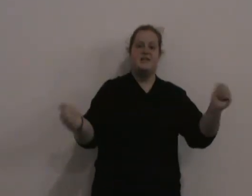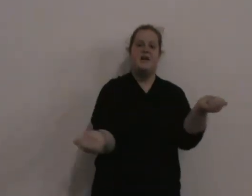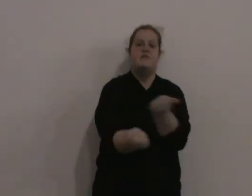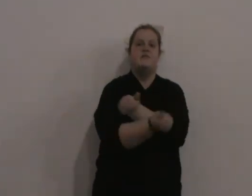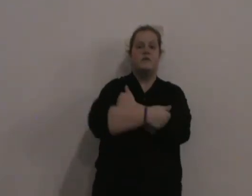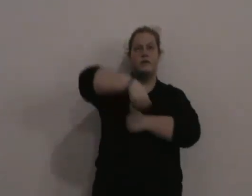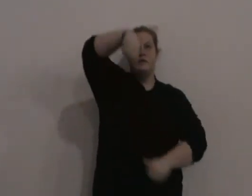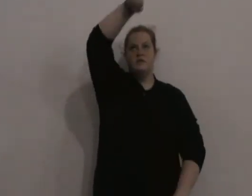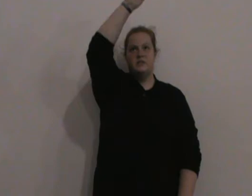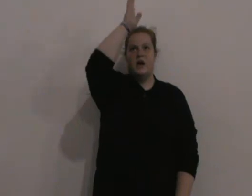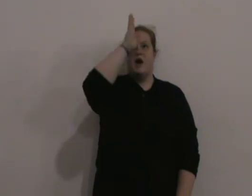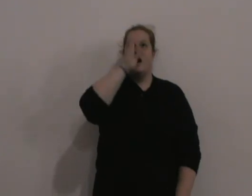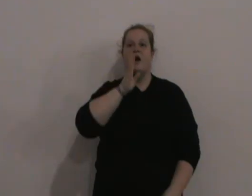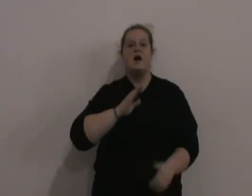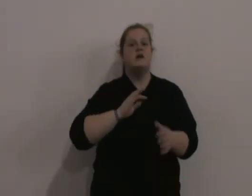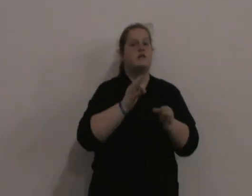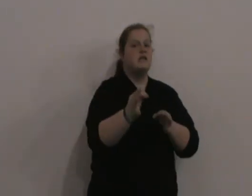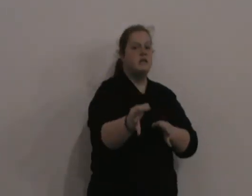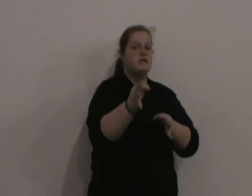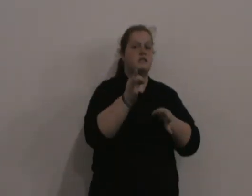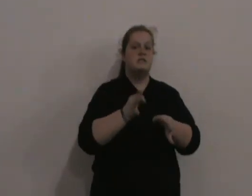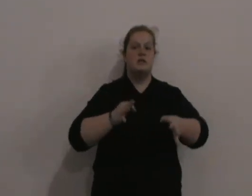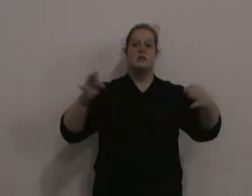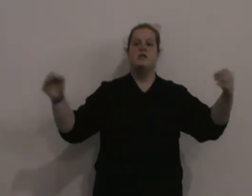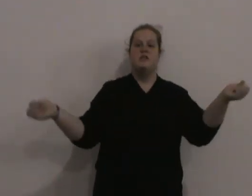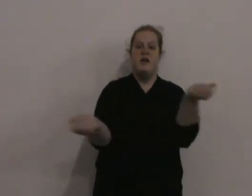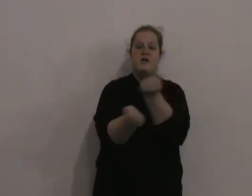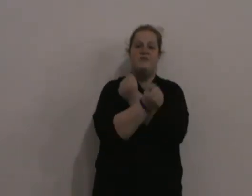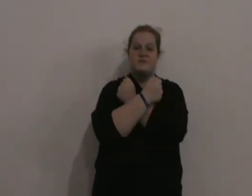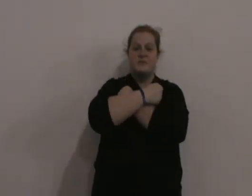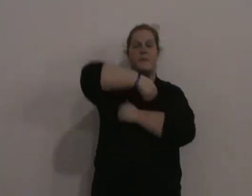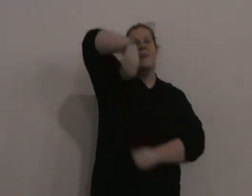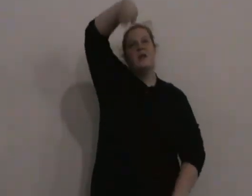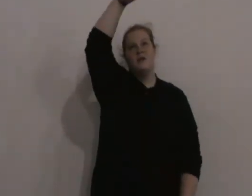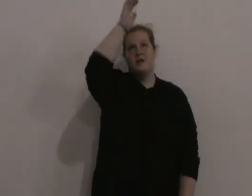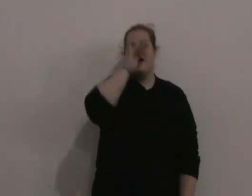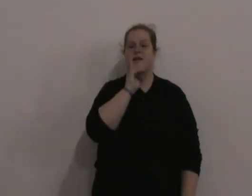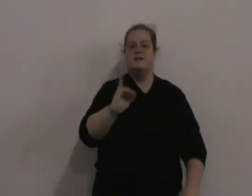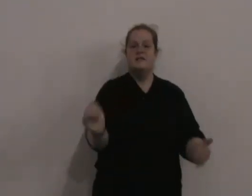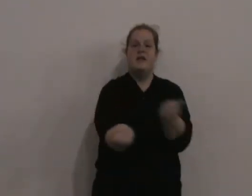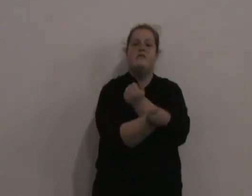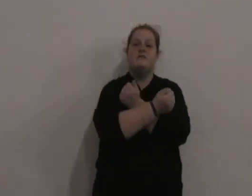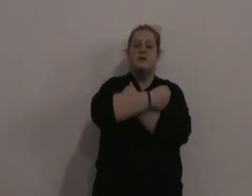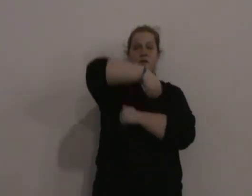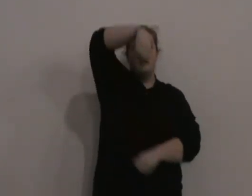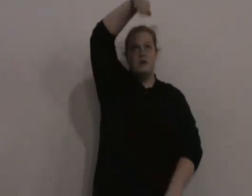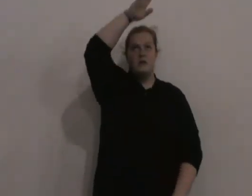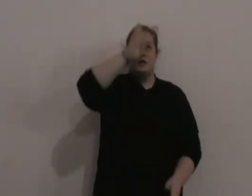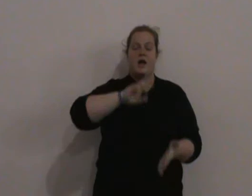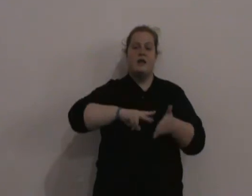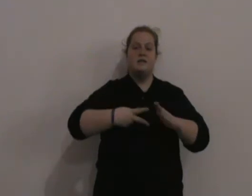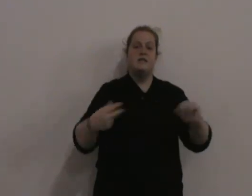love, God is love, God is love, God is